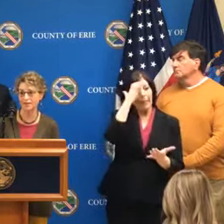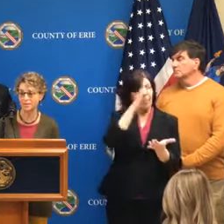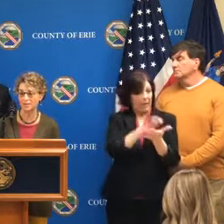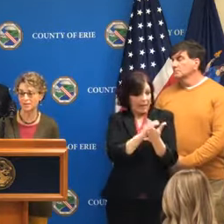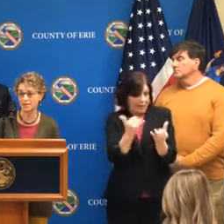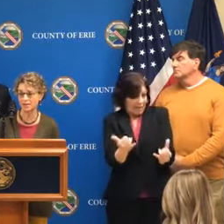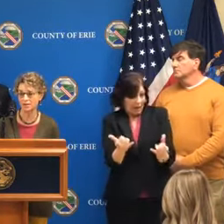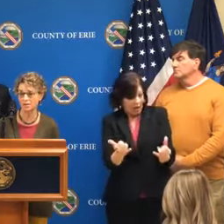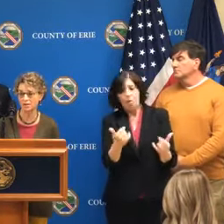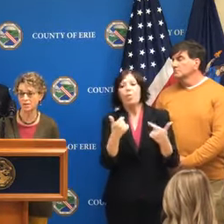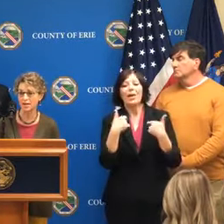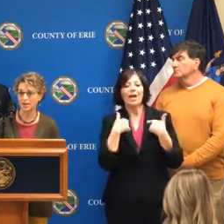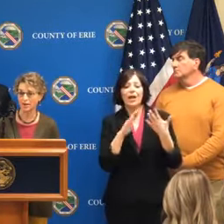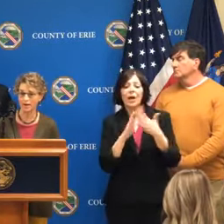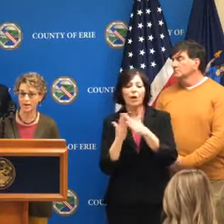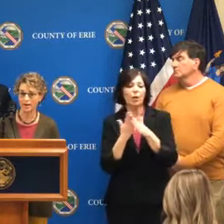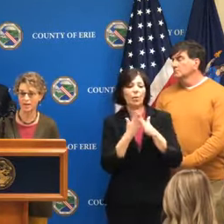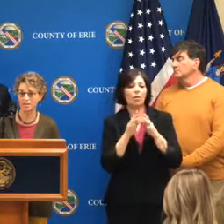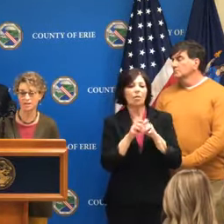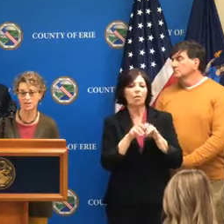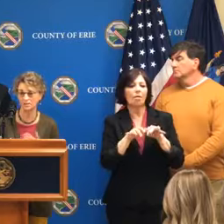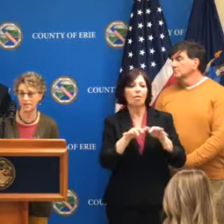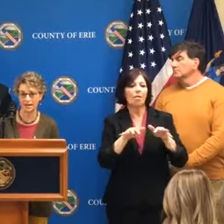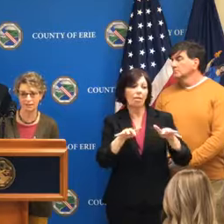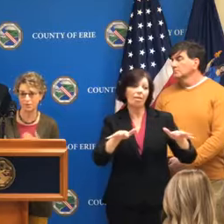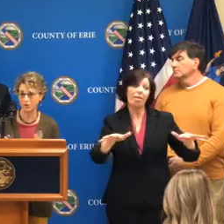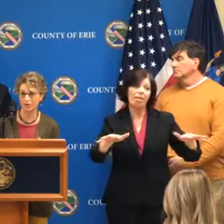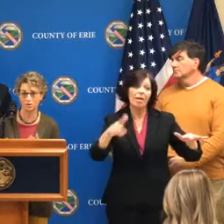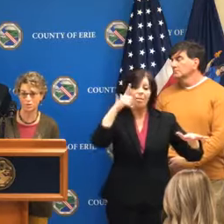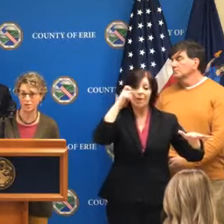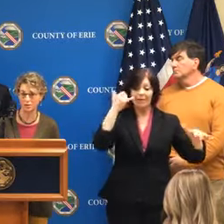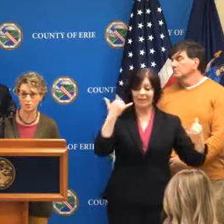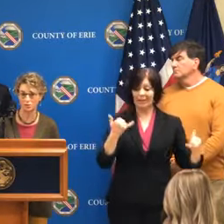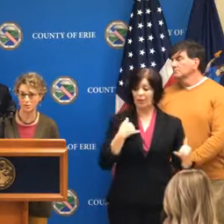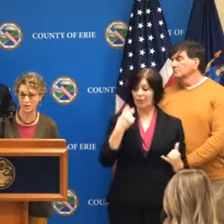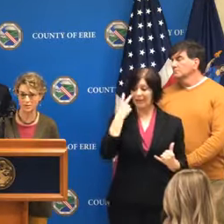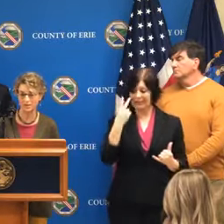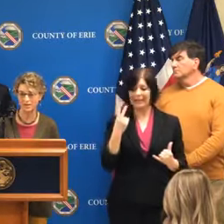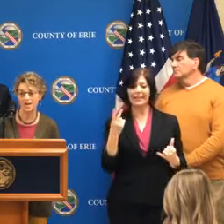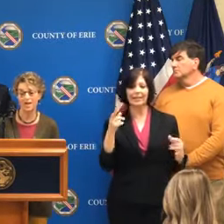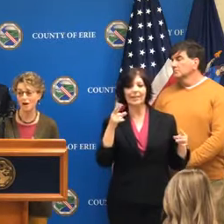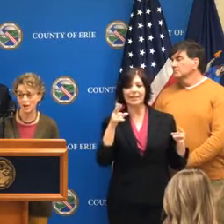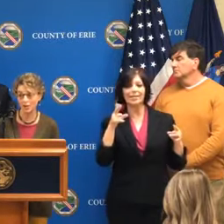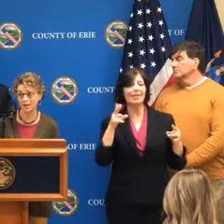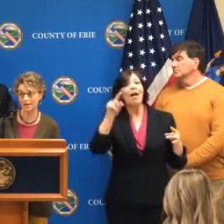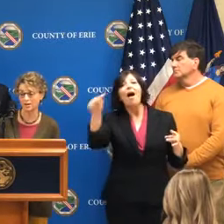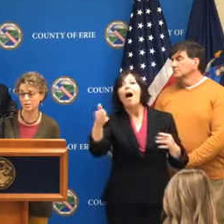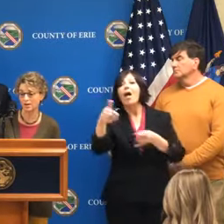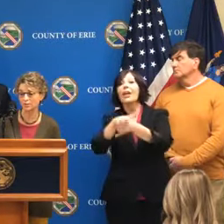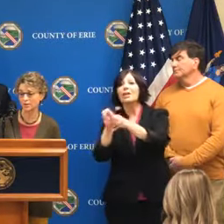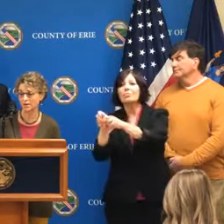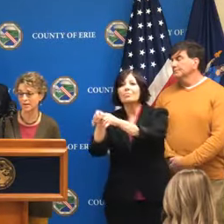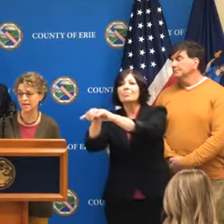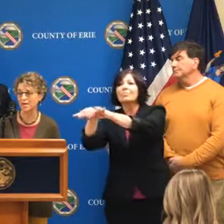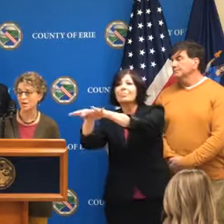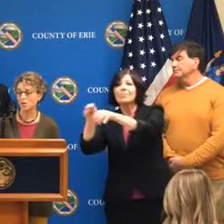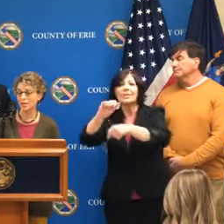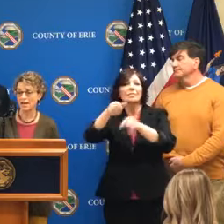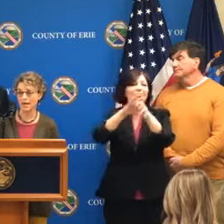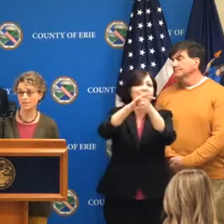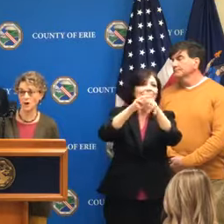we have community transmission in our area, because we're seeing community transmission in other areas throughout New York